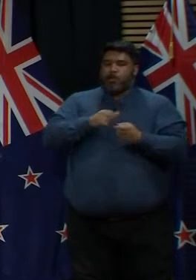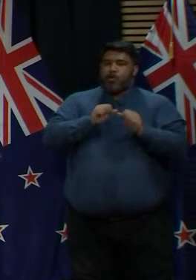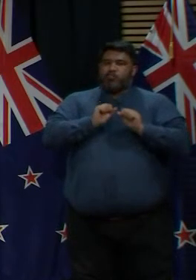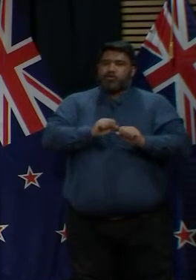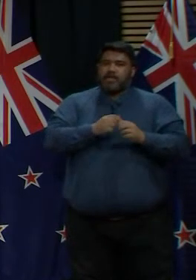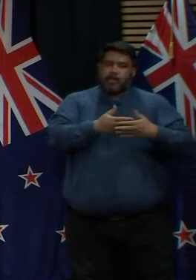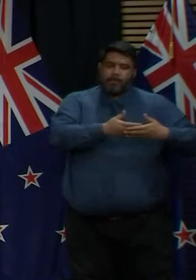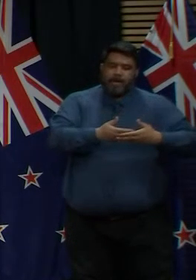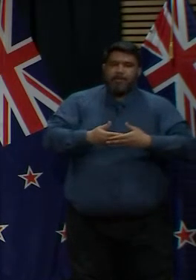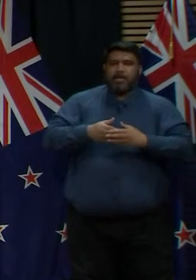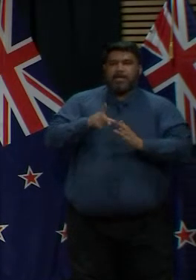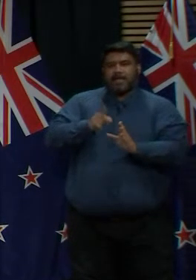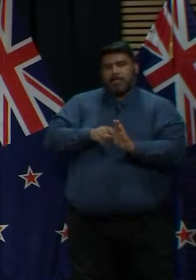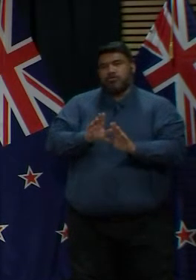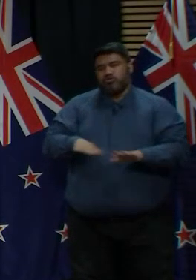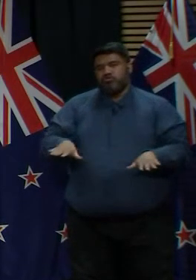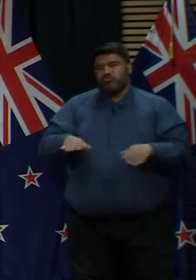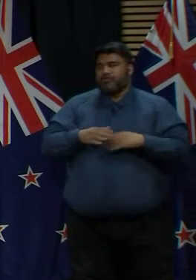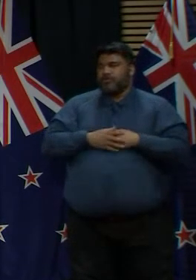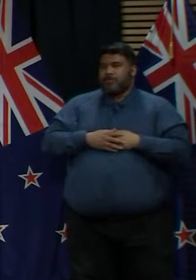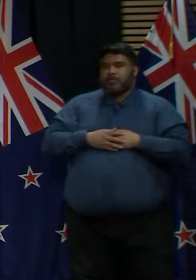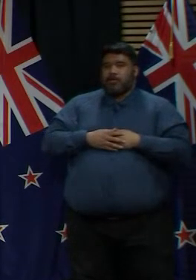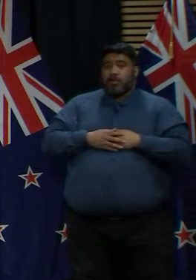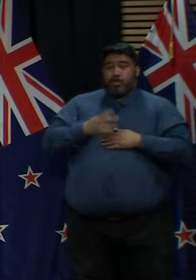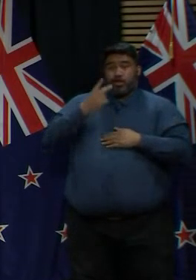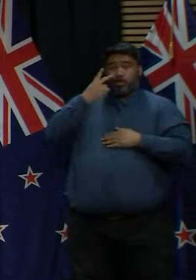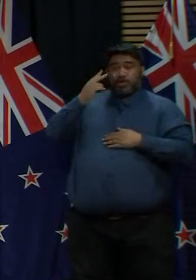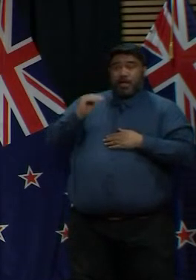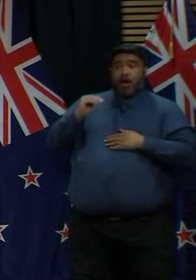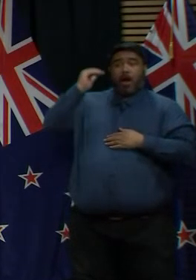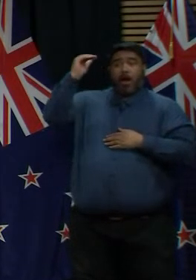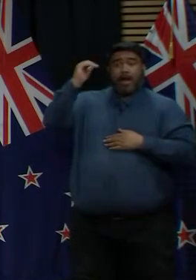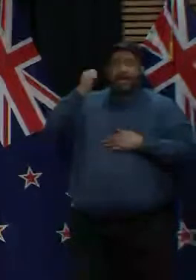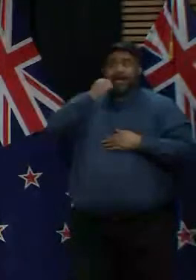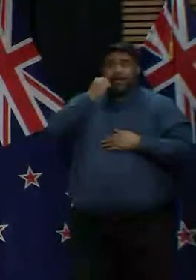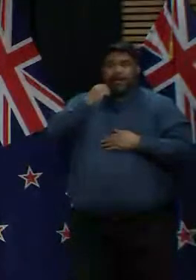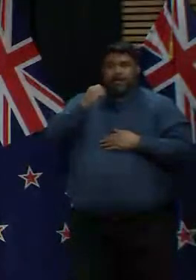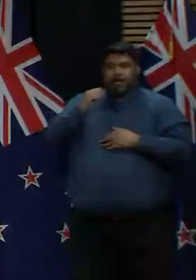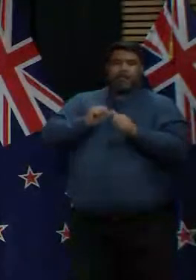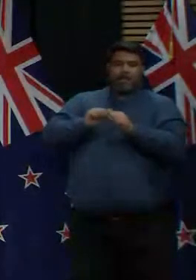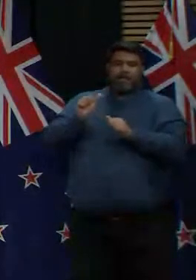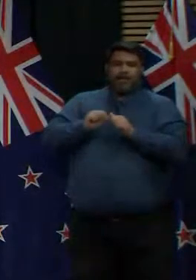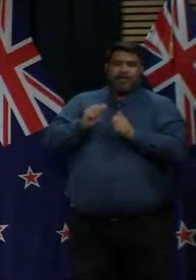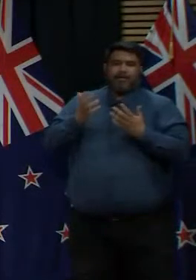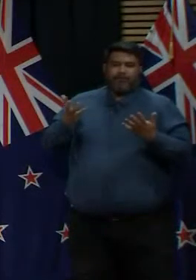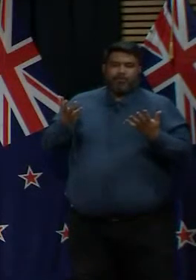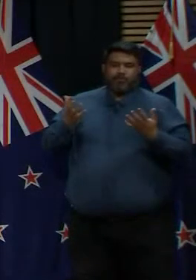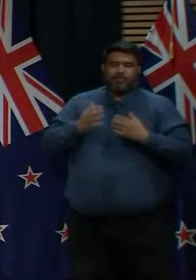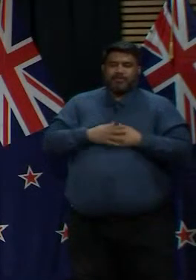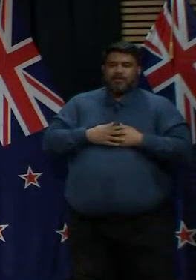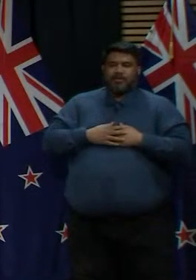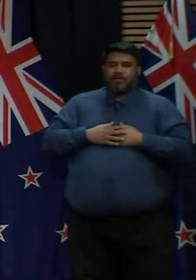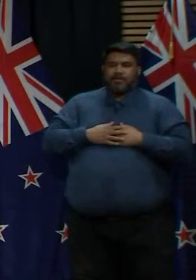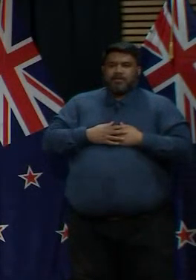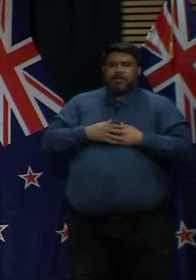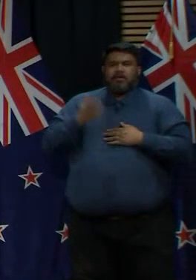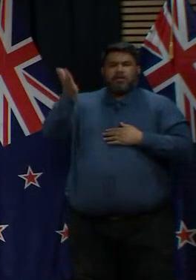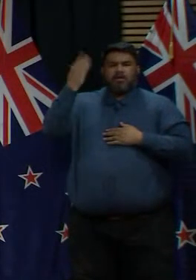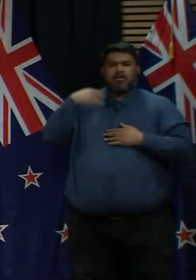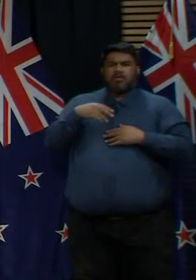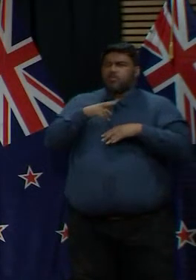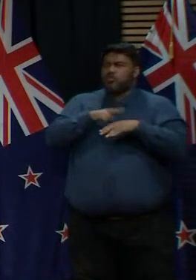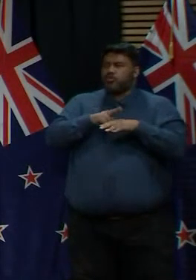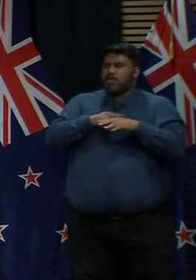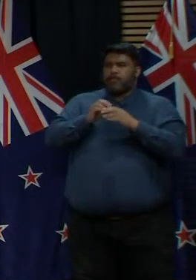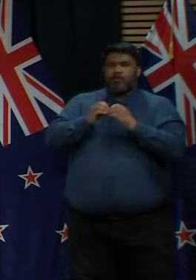Is this a no to... You can see from the modelling that the higher the better. Of course, you'll see Dr. Bloomfield said, for instance, 90